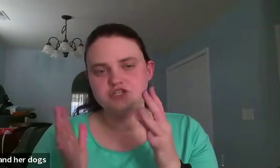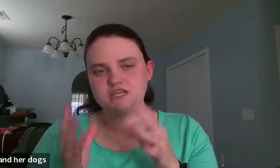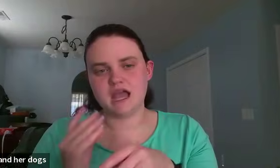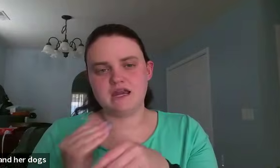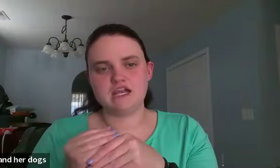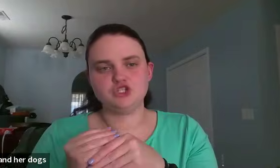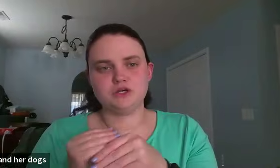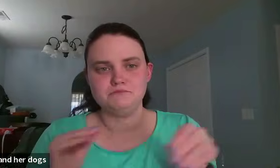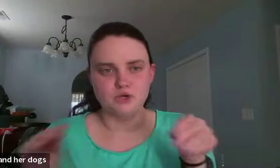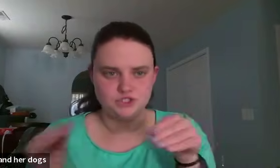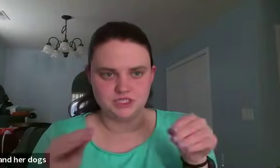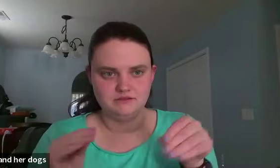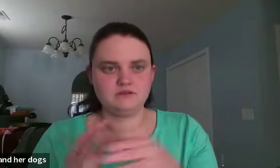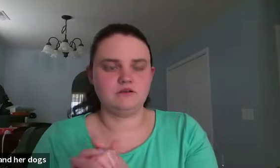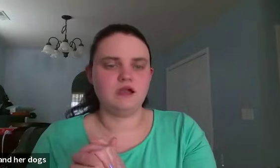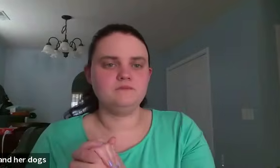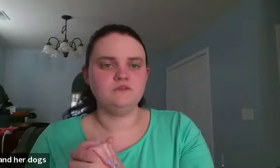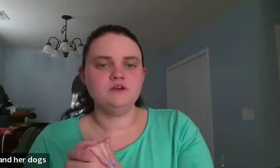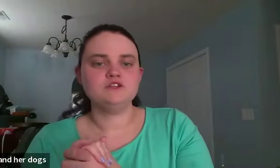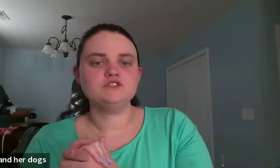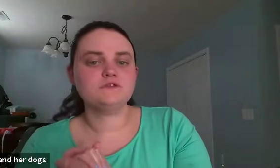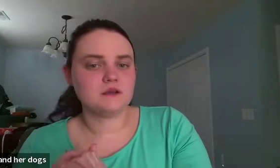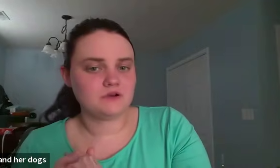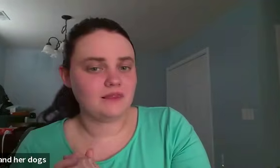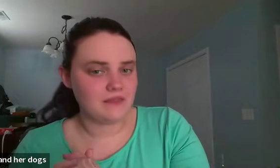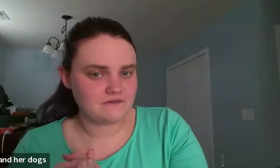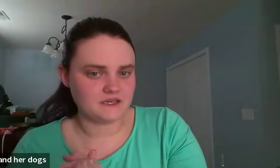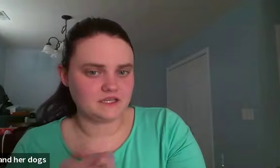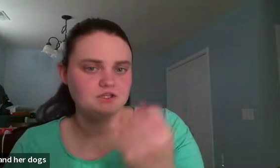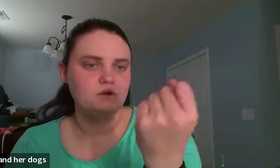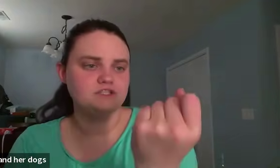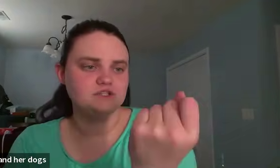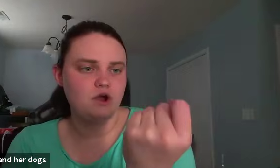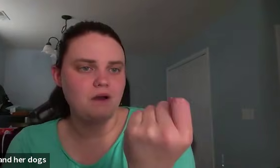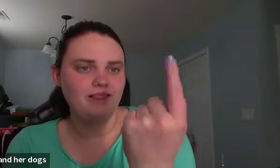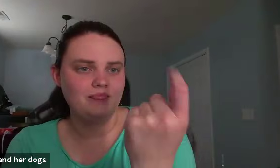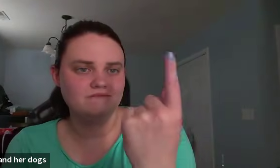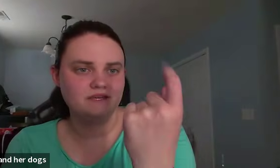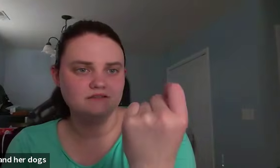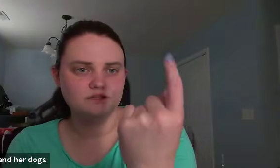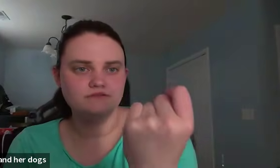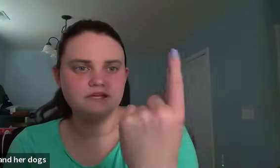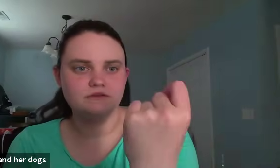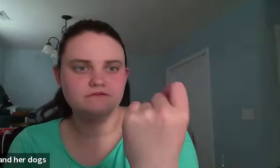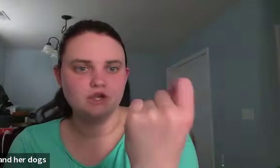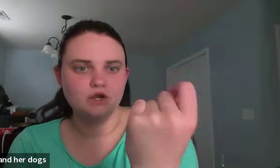to just add an extra motion. All right. So for number 11, you're going to go 11. You flick your finger